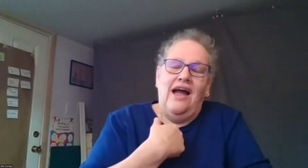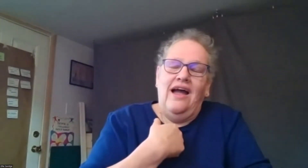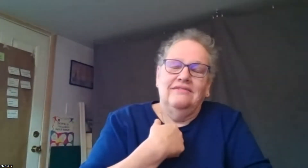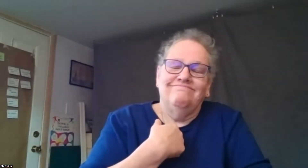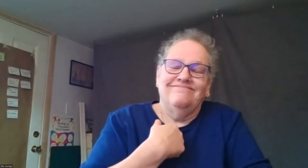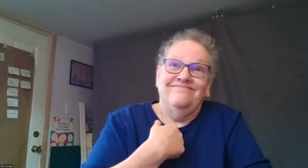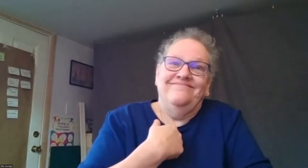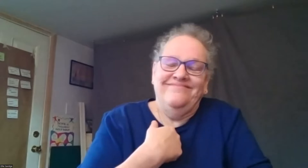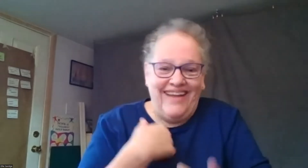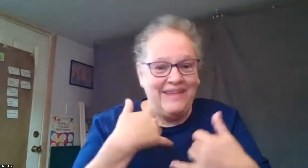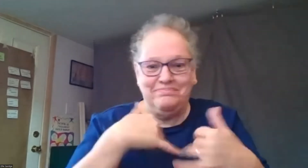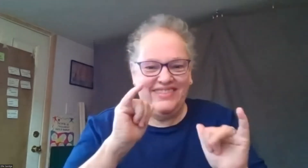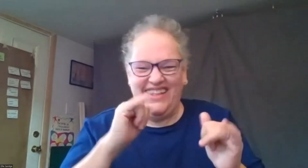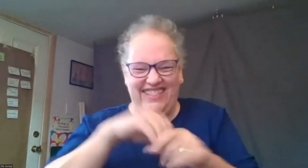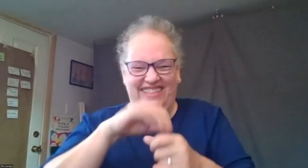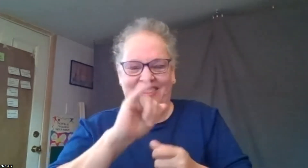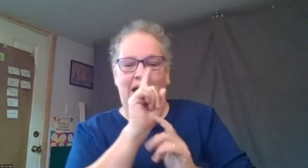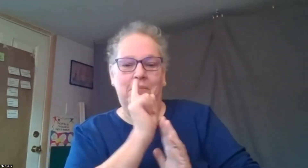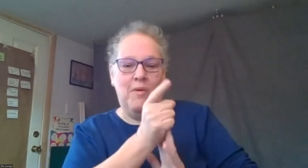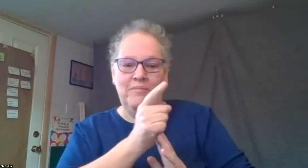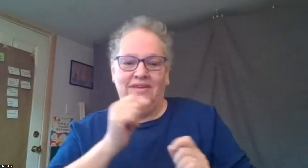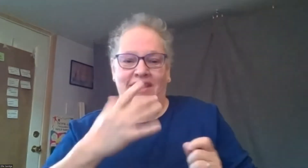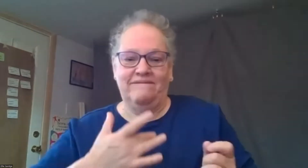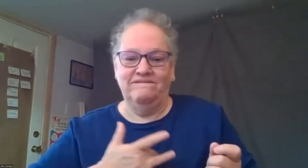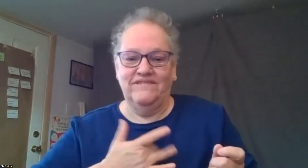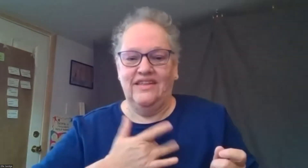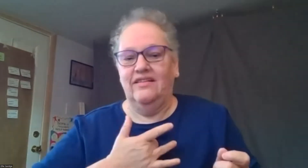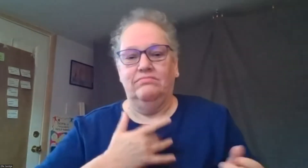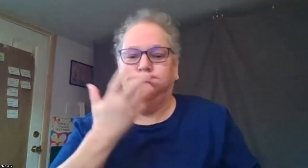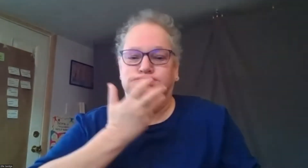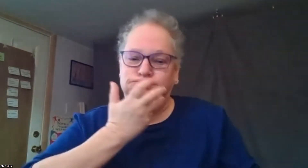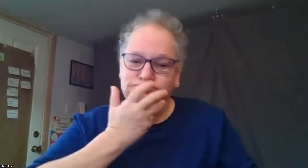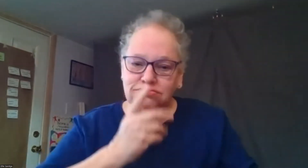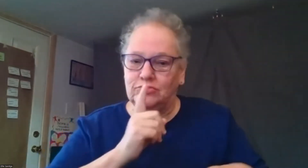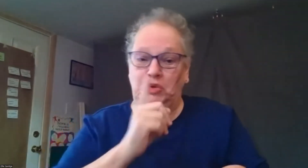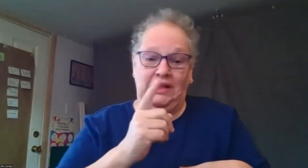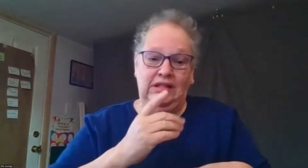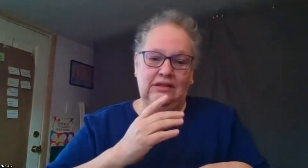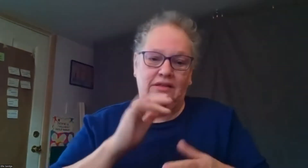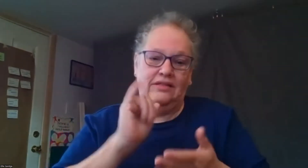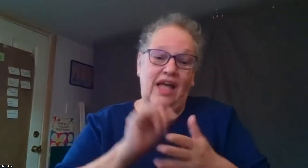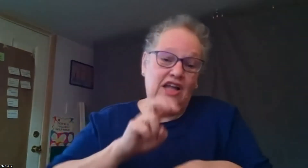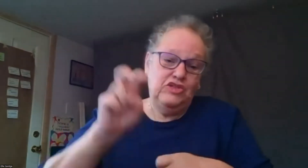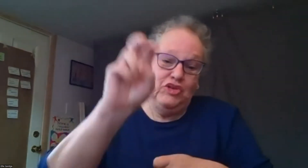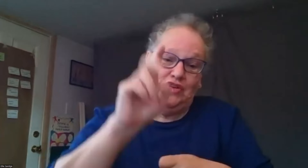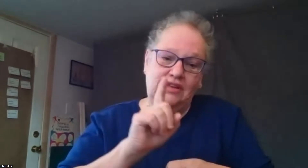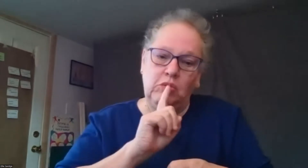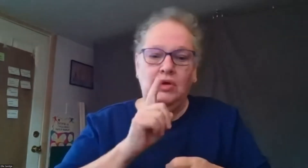I was thrilled to do so. I'm still kind of in that moment where I'm feeling